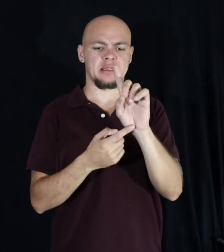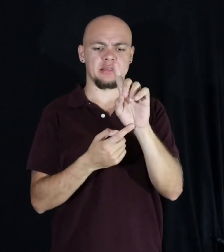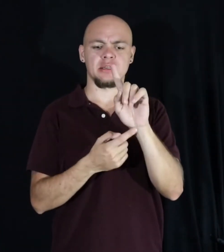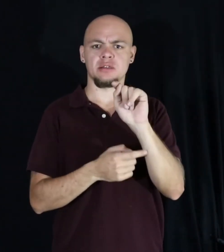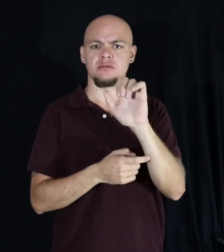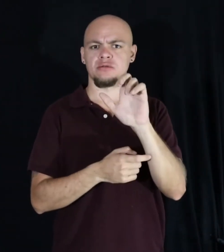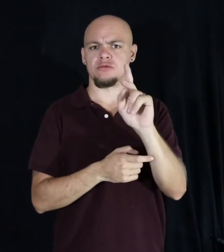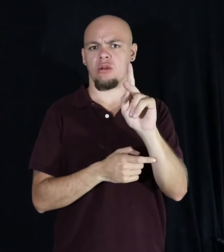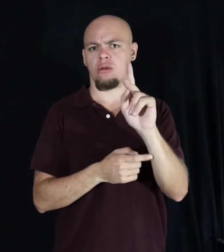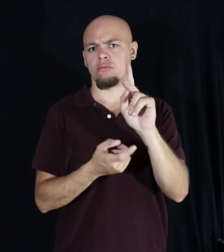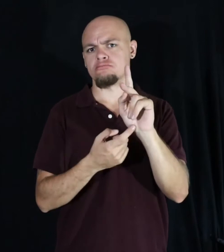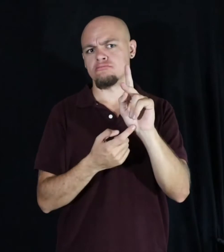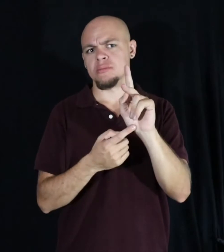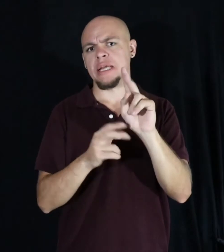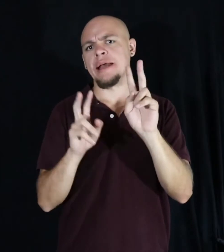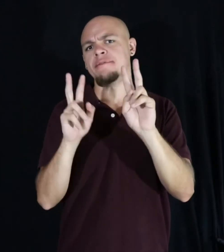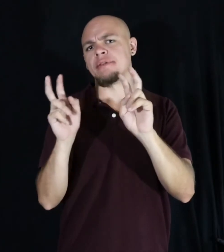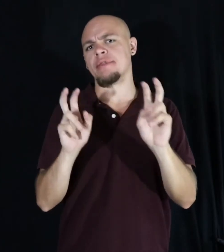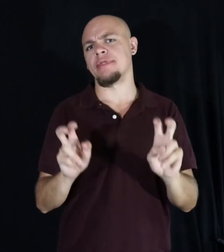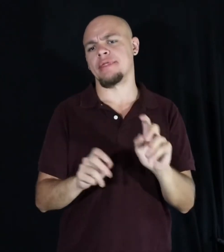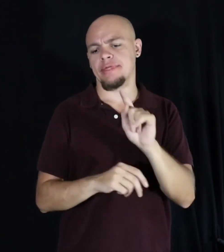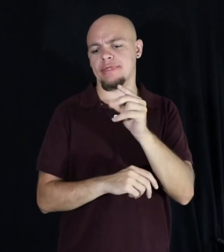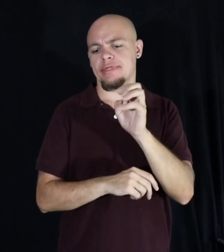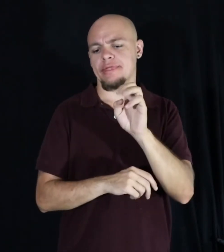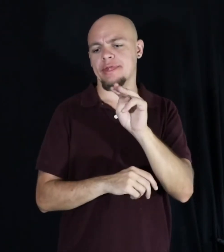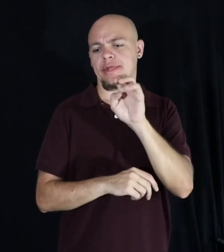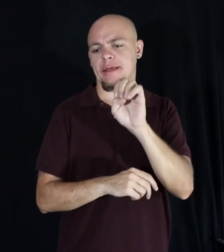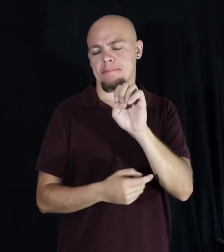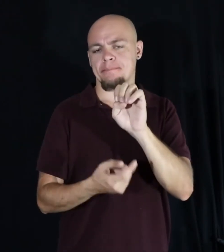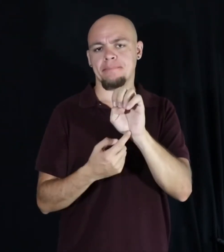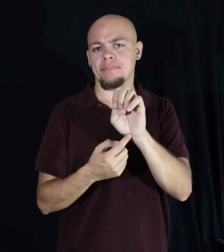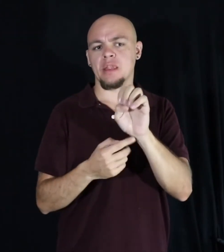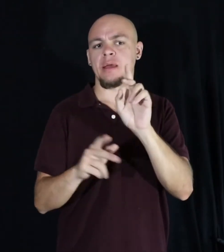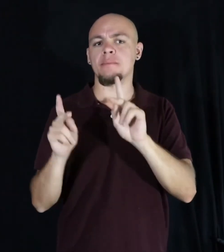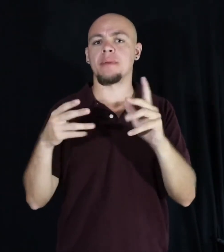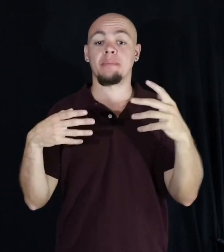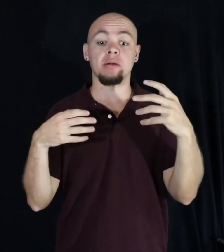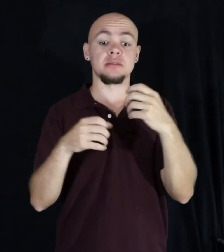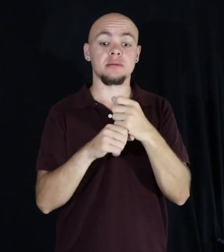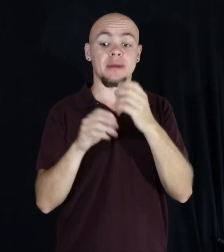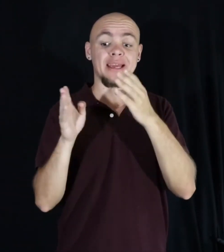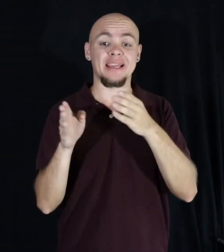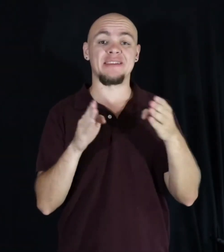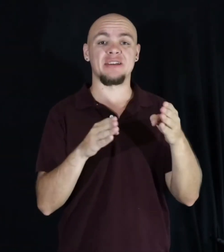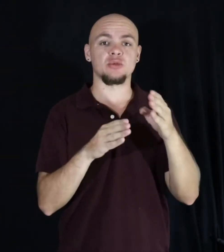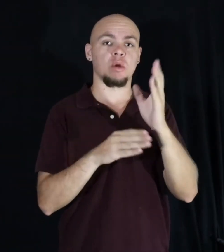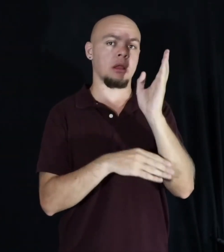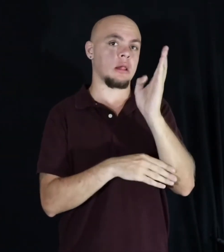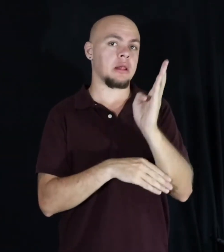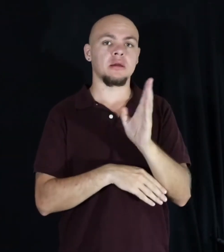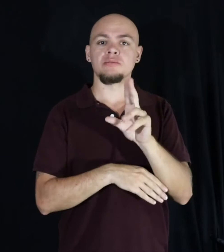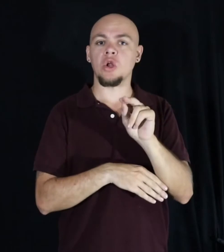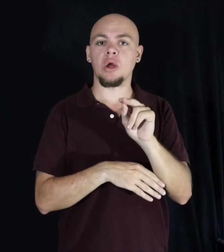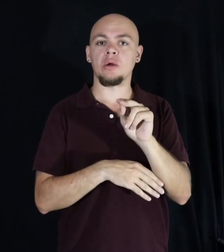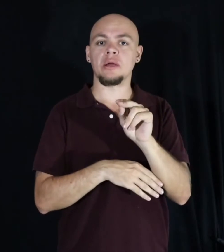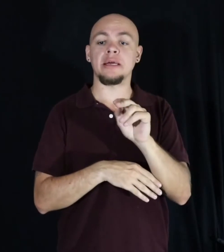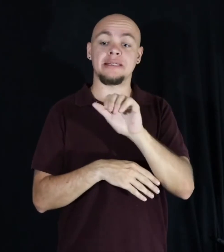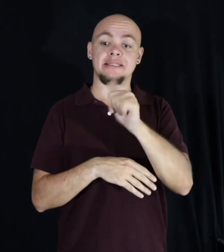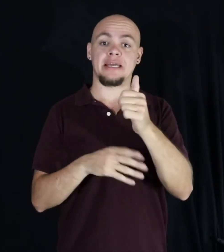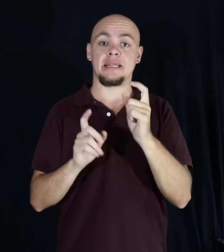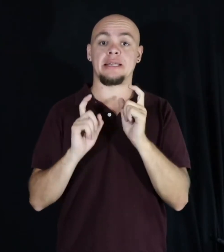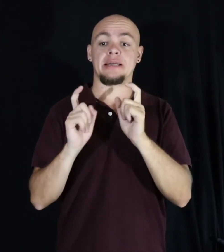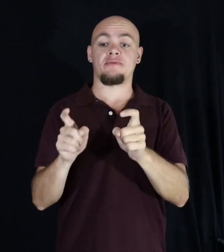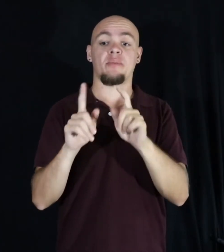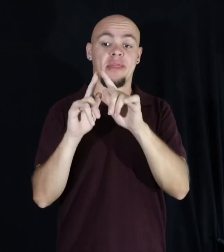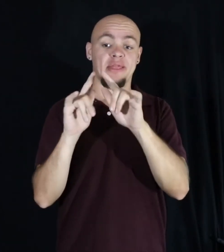around certain themes. So what if I don't let people summarize individual TED Talks to 6 words, but give them 10 TED Talks at the